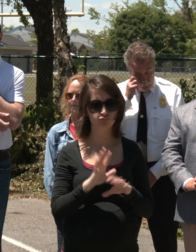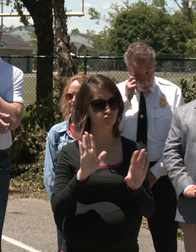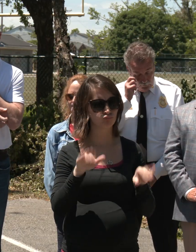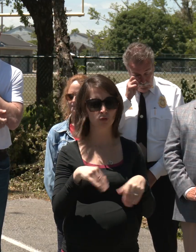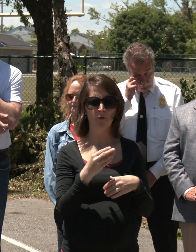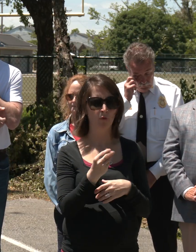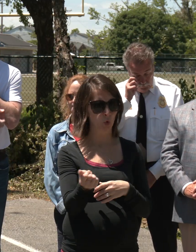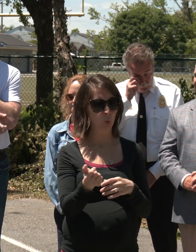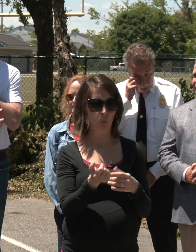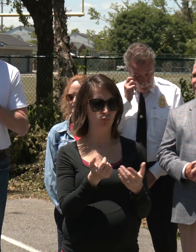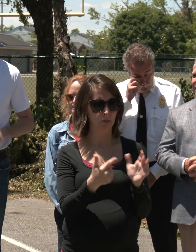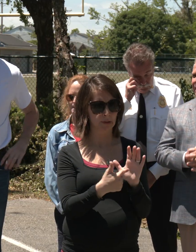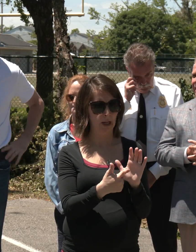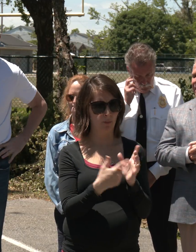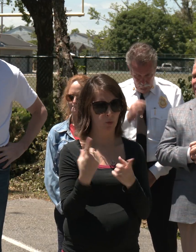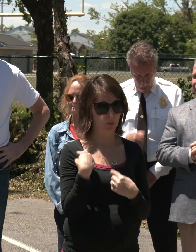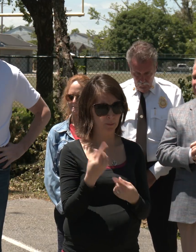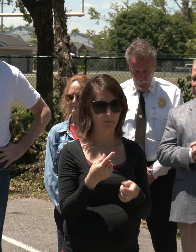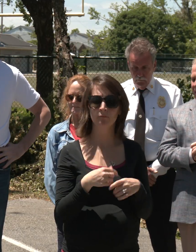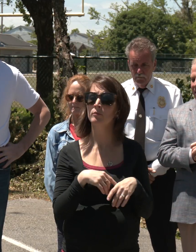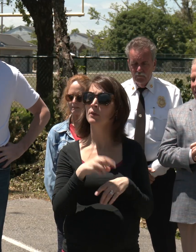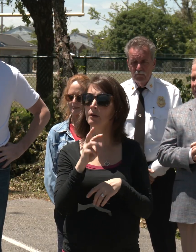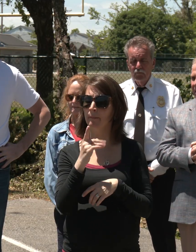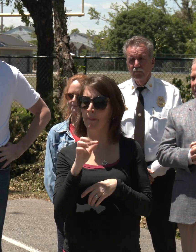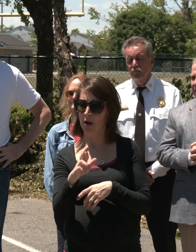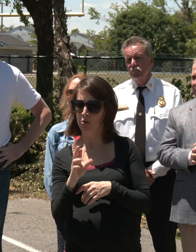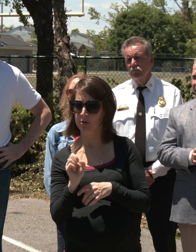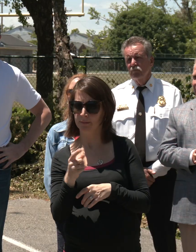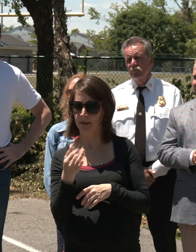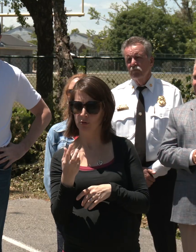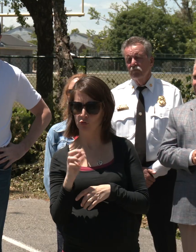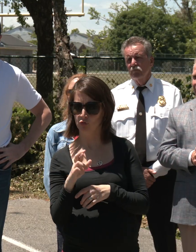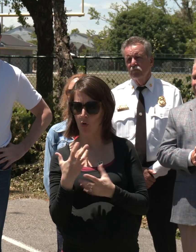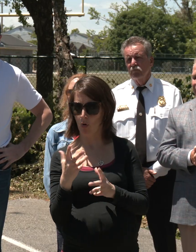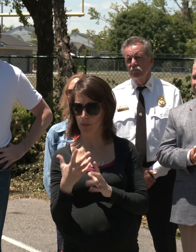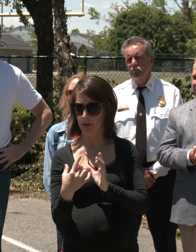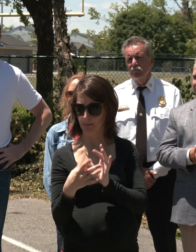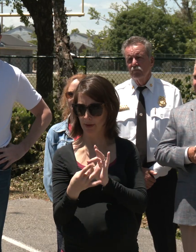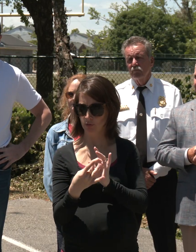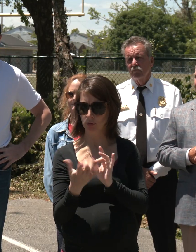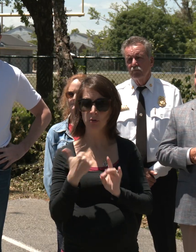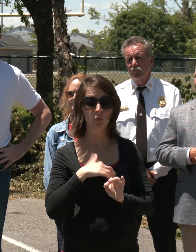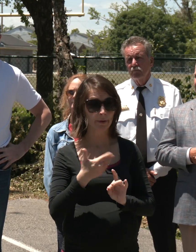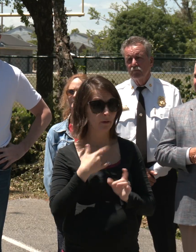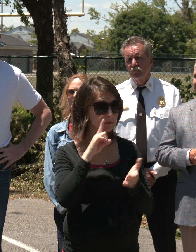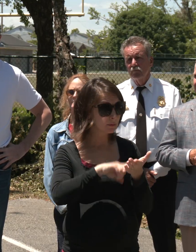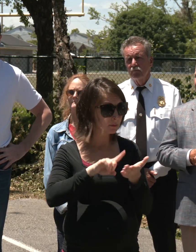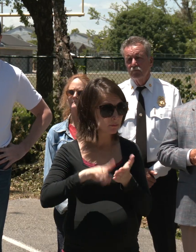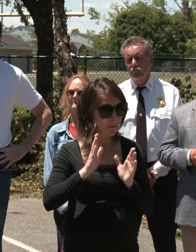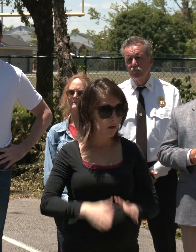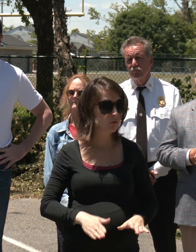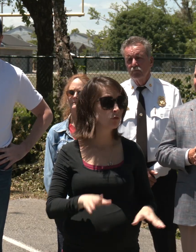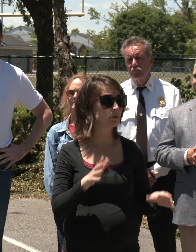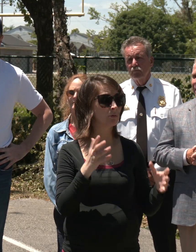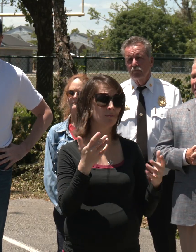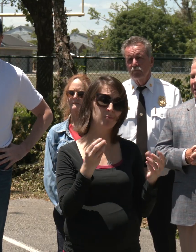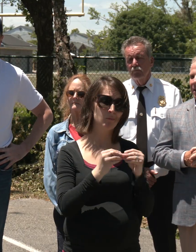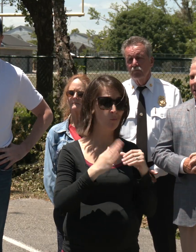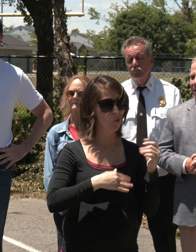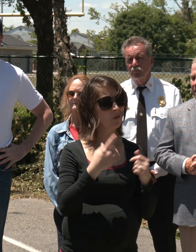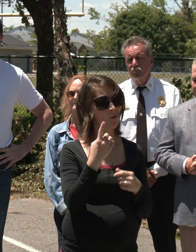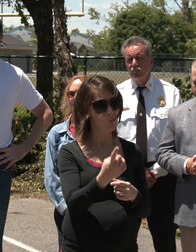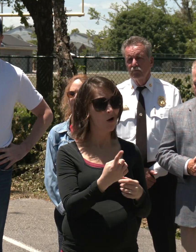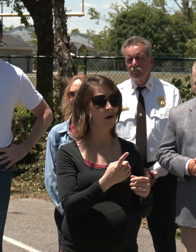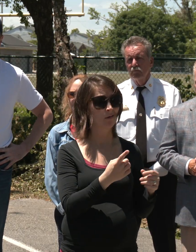couple examples. The other one that Mayor Spencer also mentioned was we have inspectors. We've gone through multiple rounds